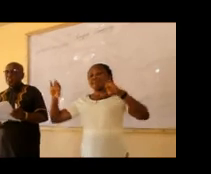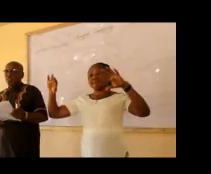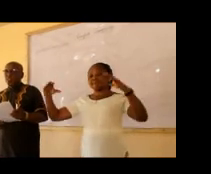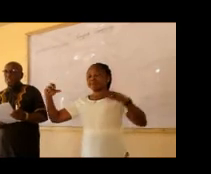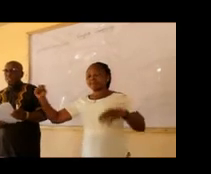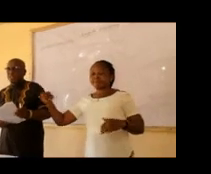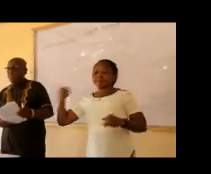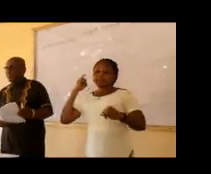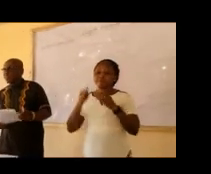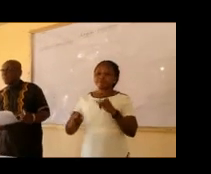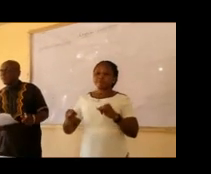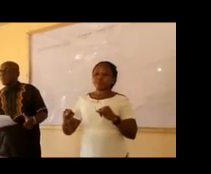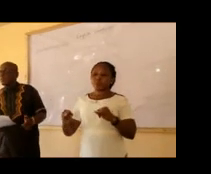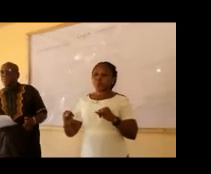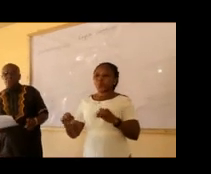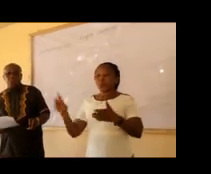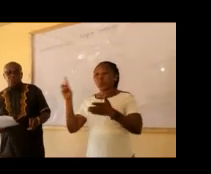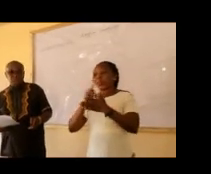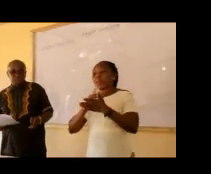Last week